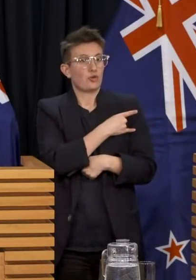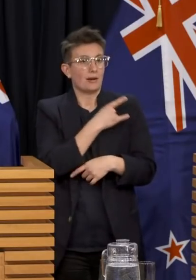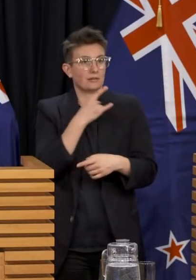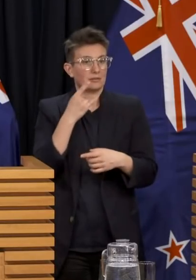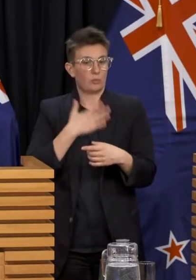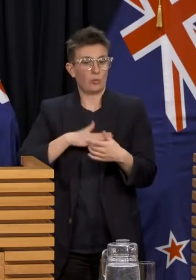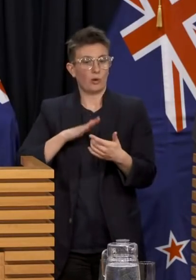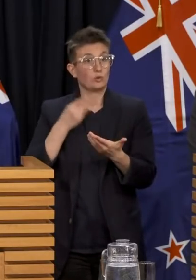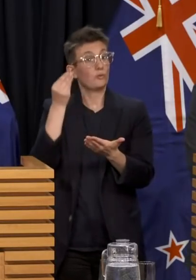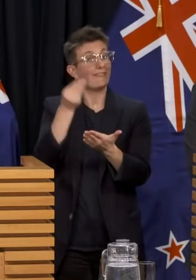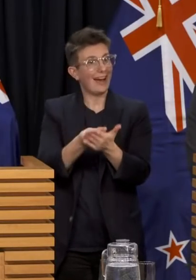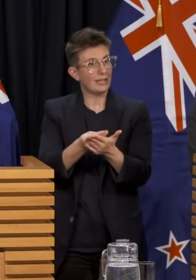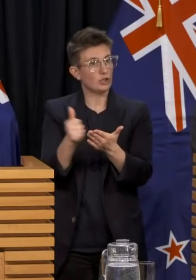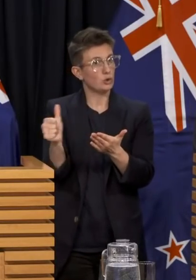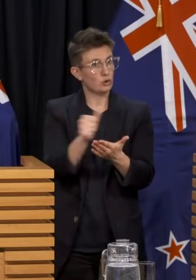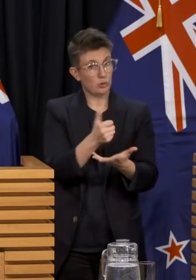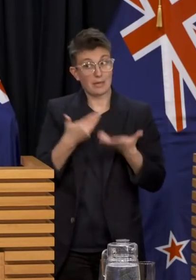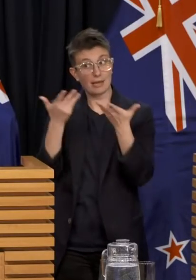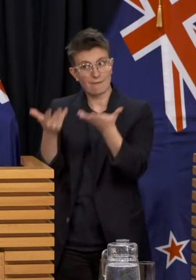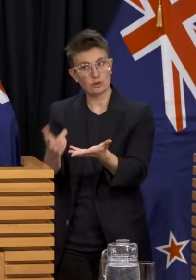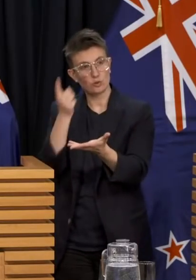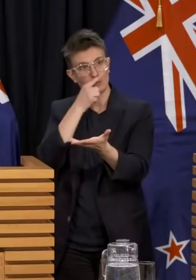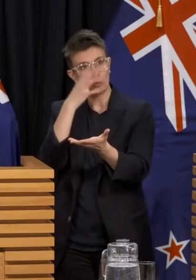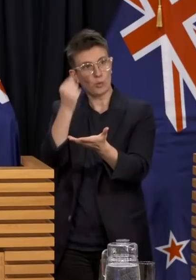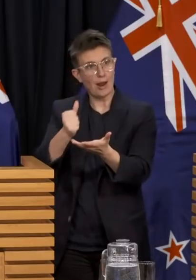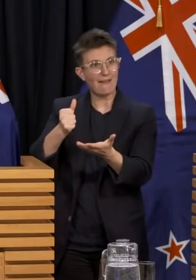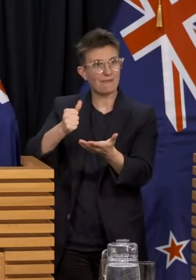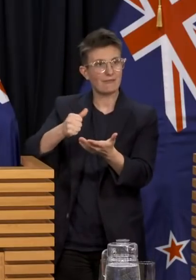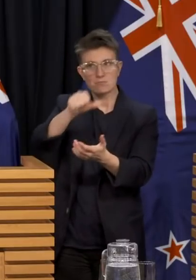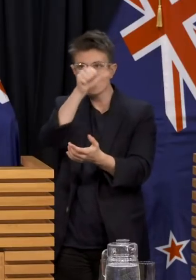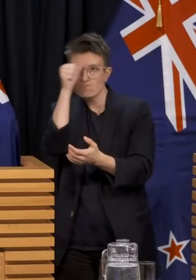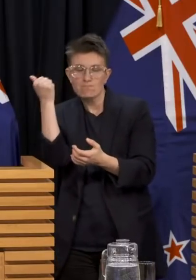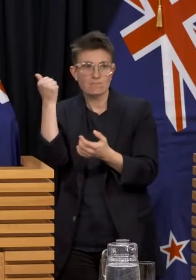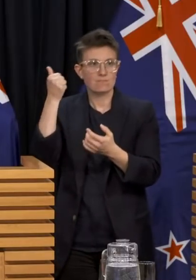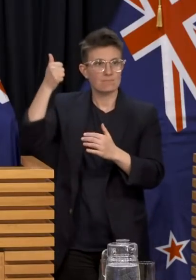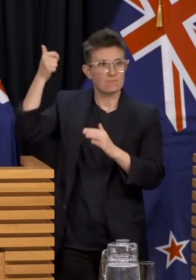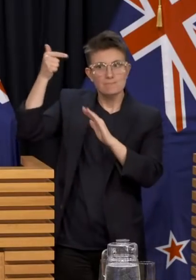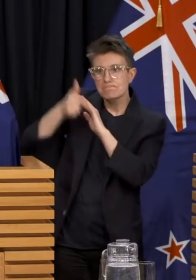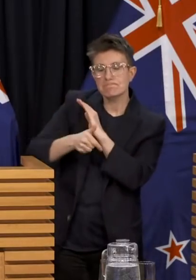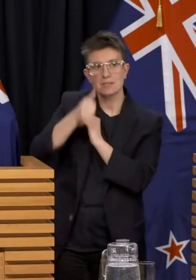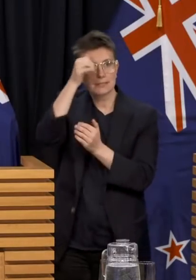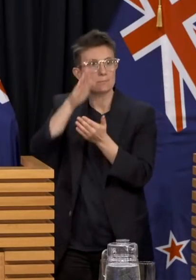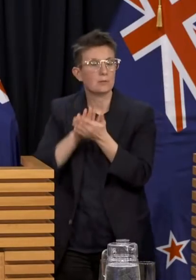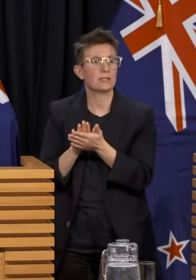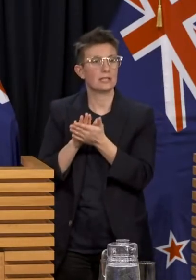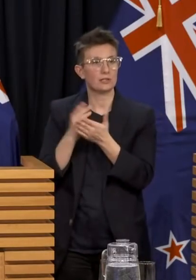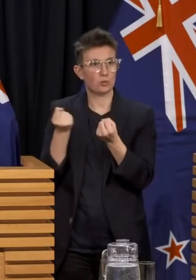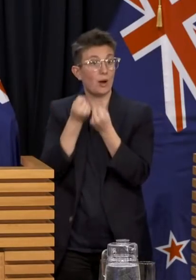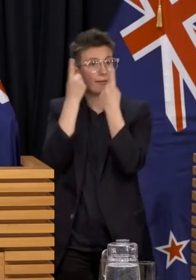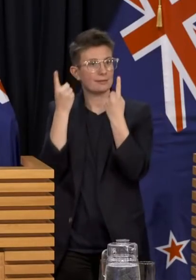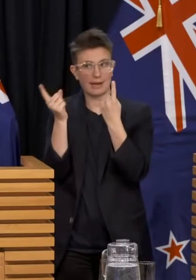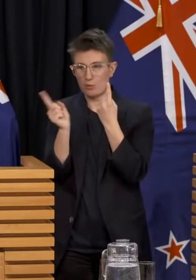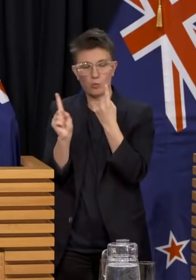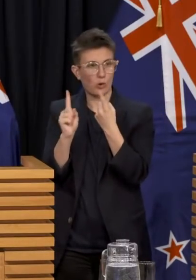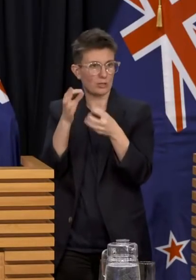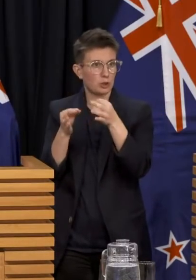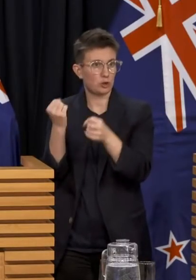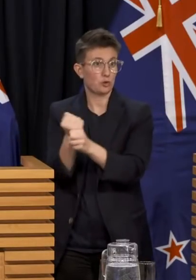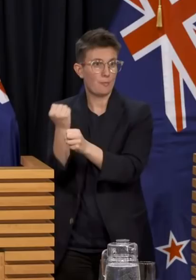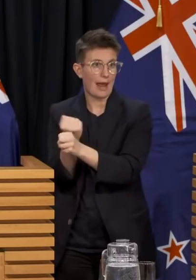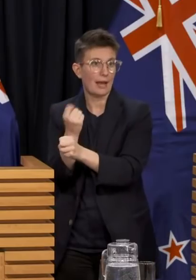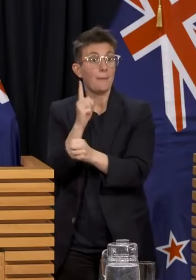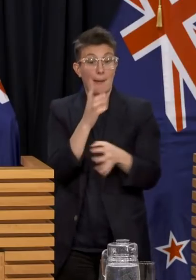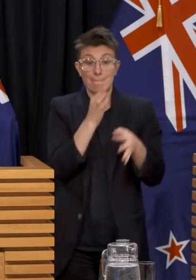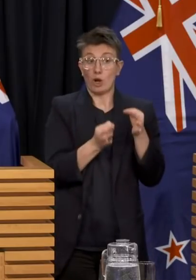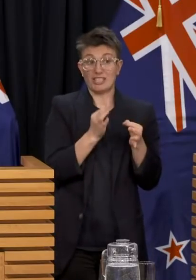decisions rather than politicians. But what we have done is put $400 million more into Pharmac to give them the ability to make